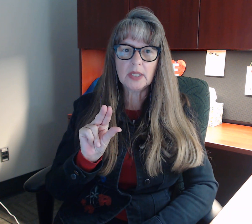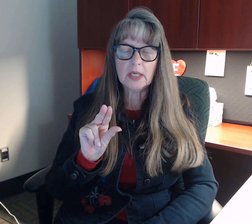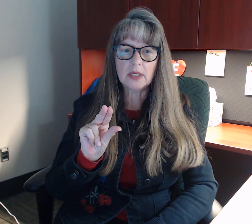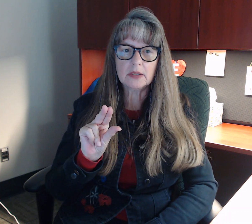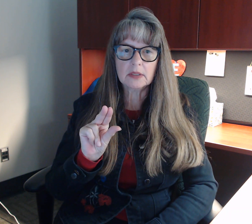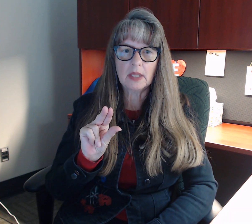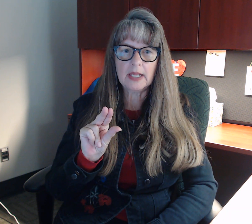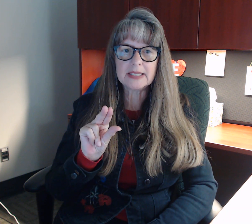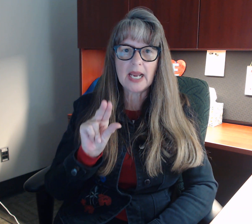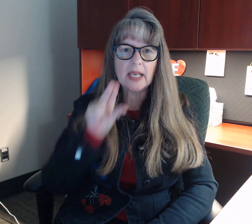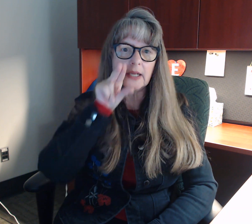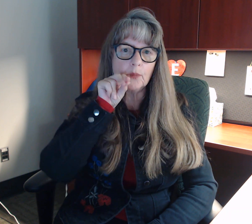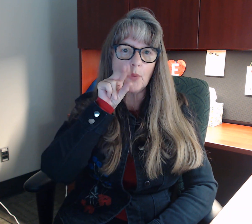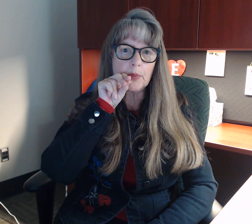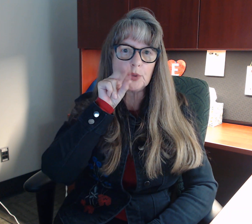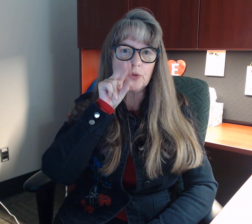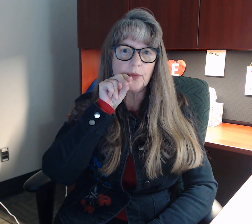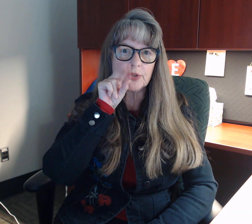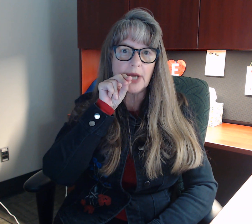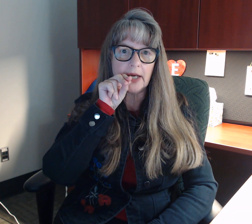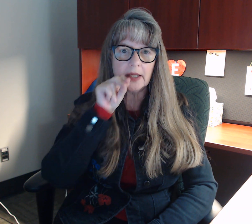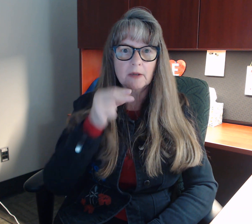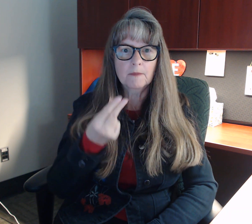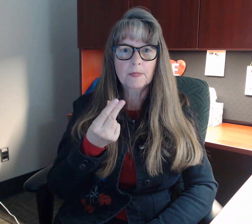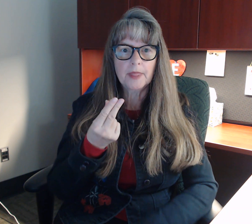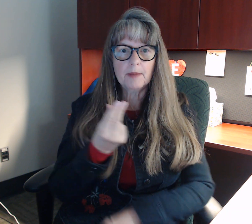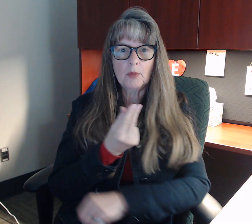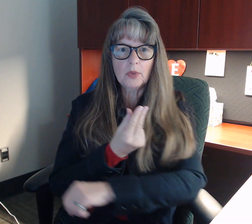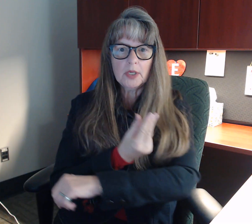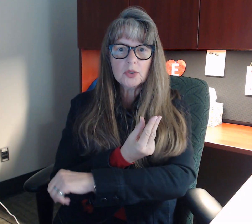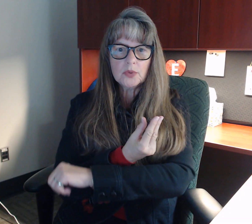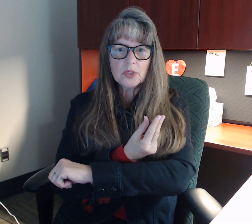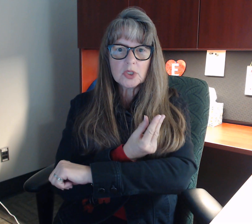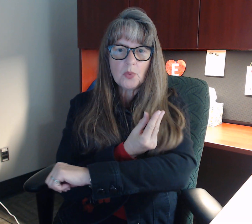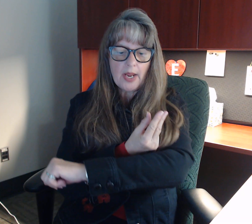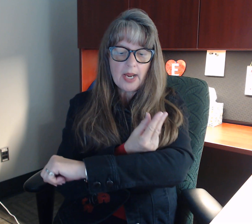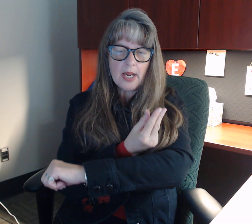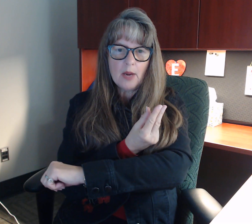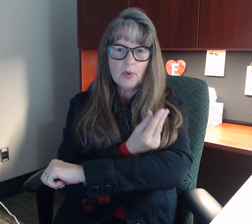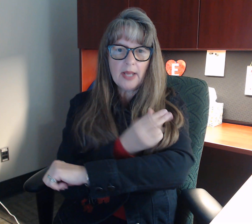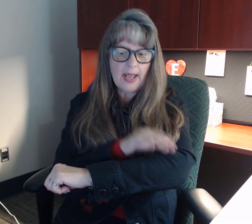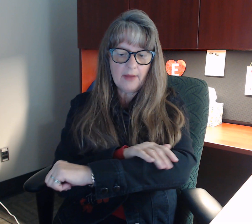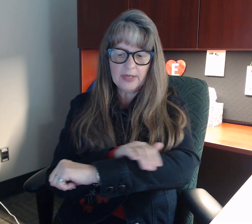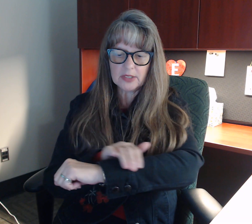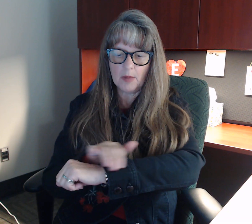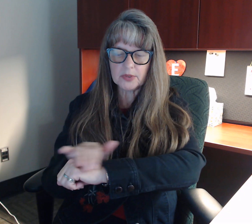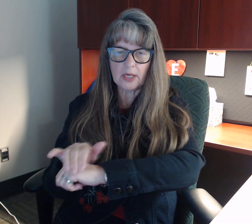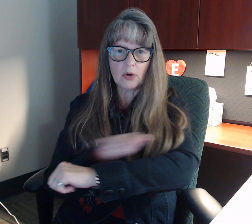get, it's kind of like what we would do for duck, but we're going to do it this way, and we're going to have, it's almost like our